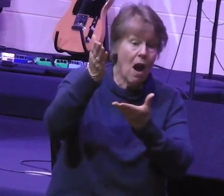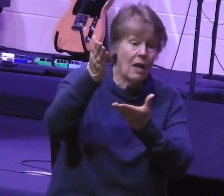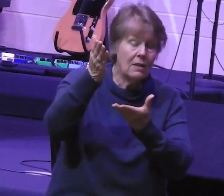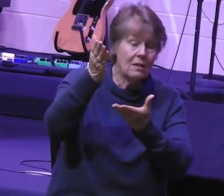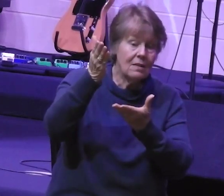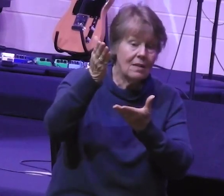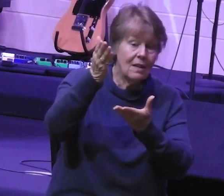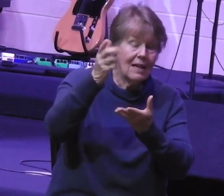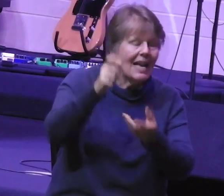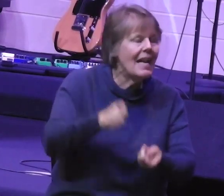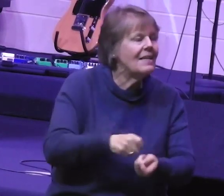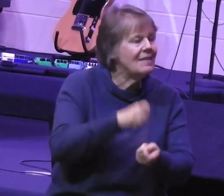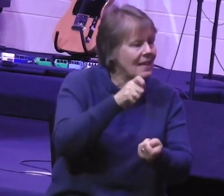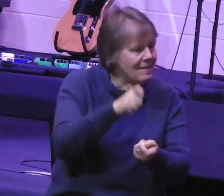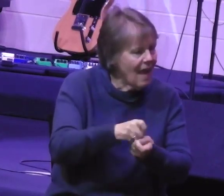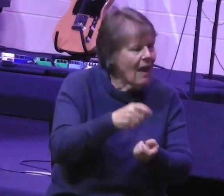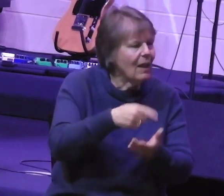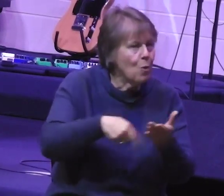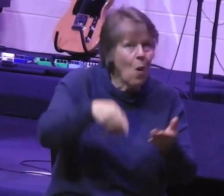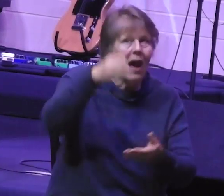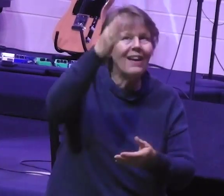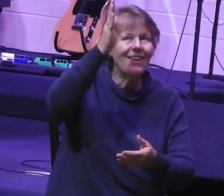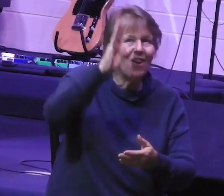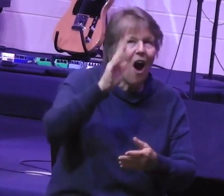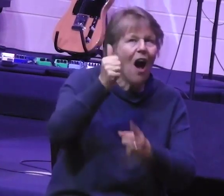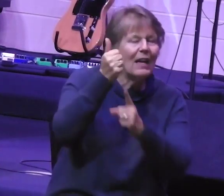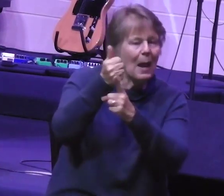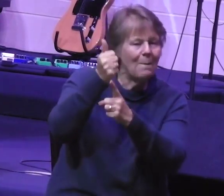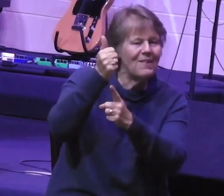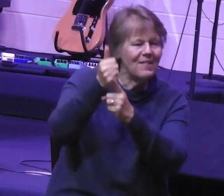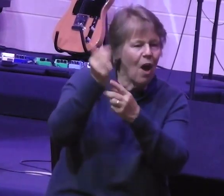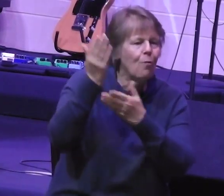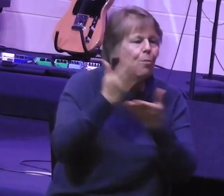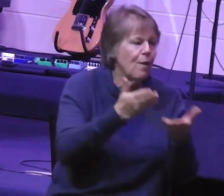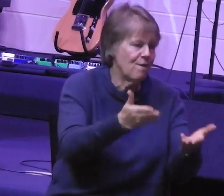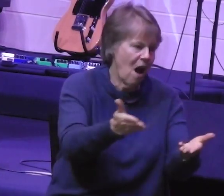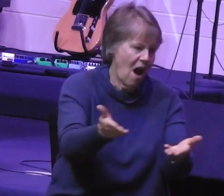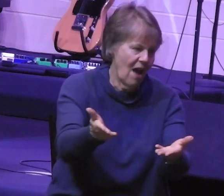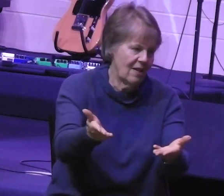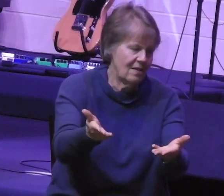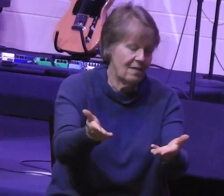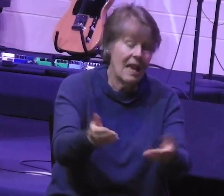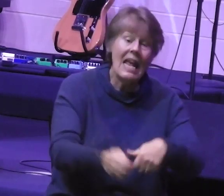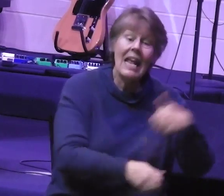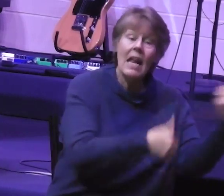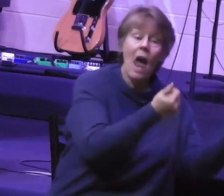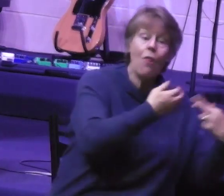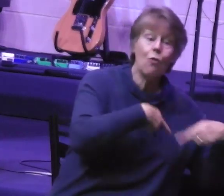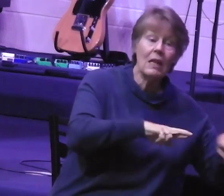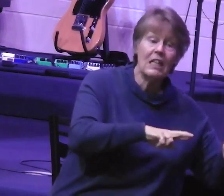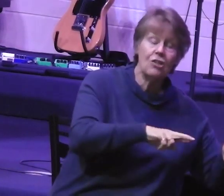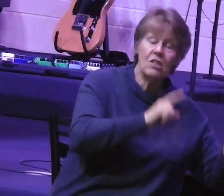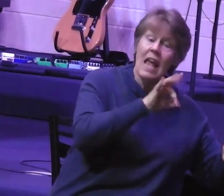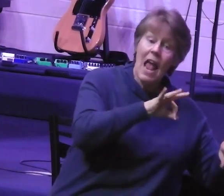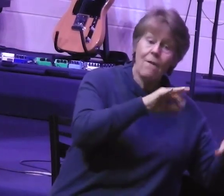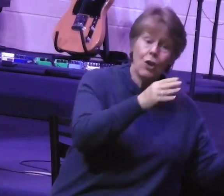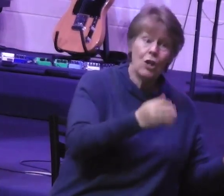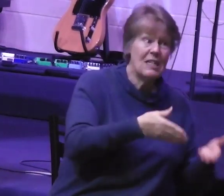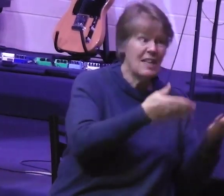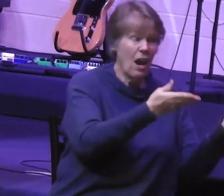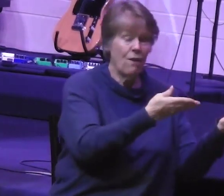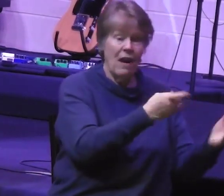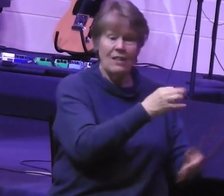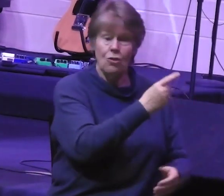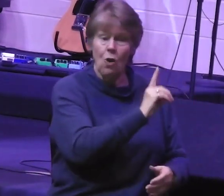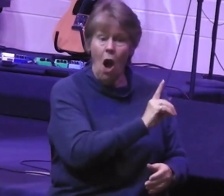himself provides. In every other religion, if you're going to make a sacrifice for God, you are required